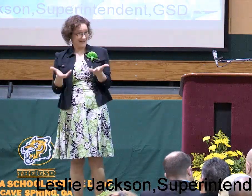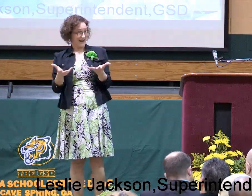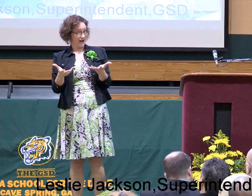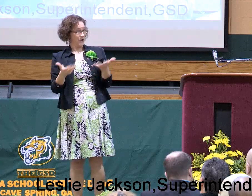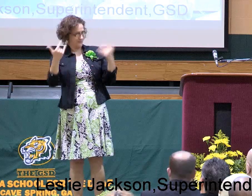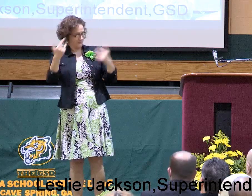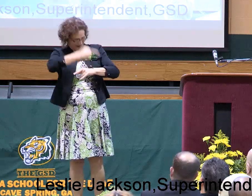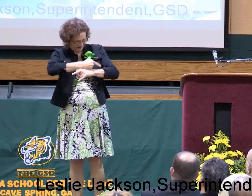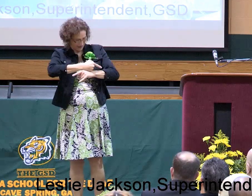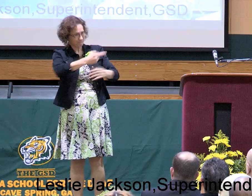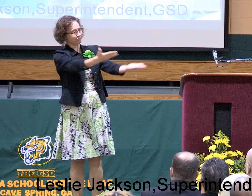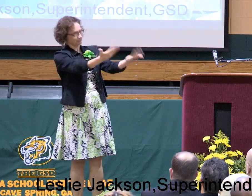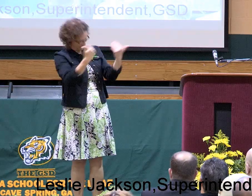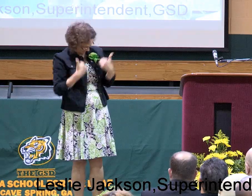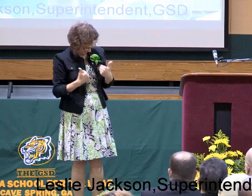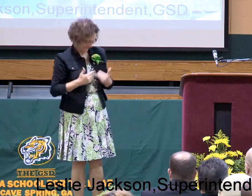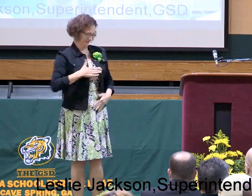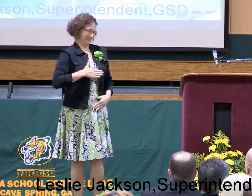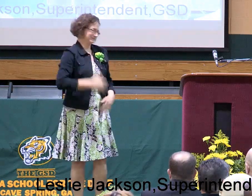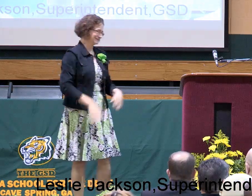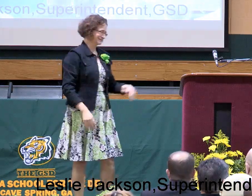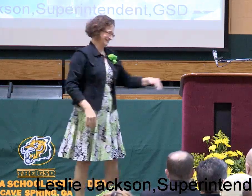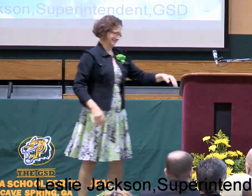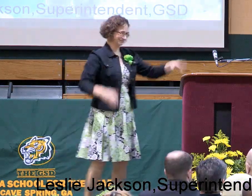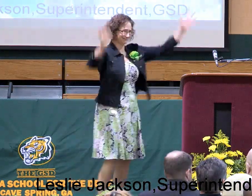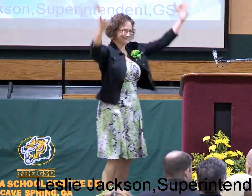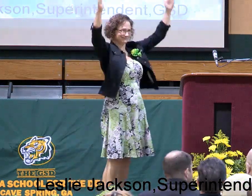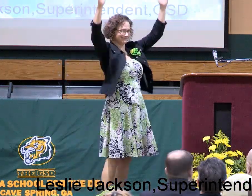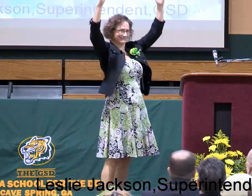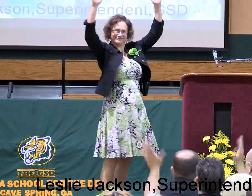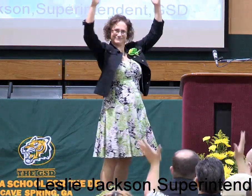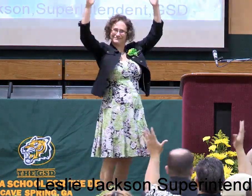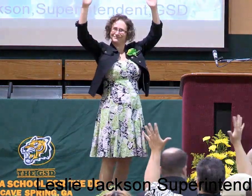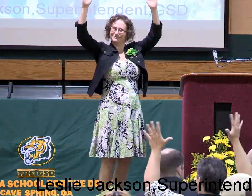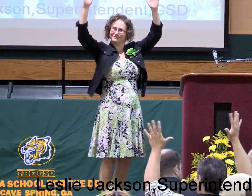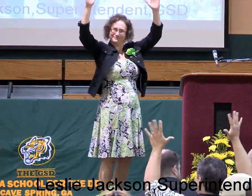Mr. Richard Woods, here today. Please come up.